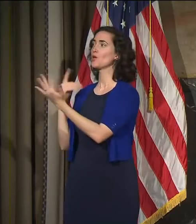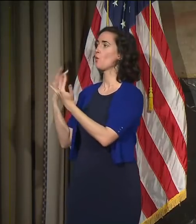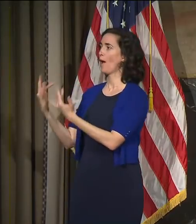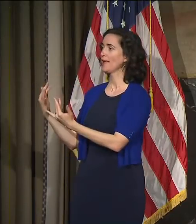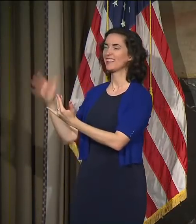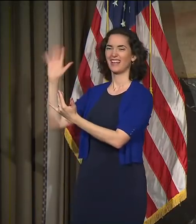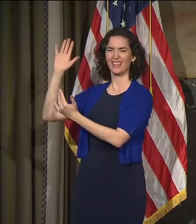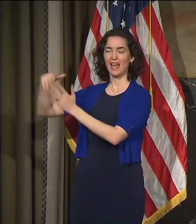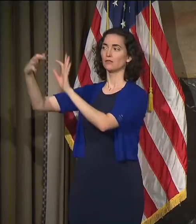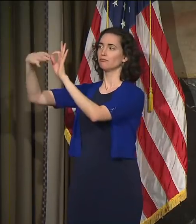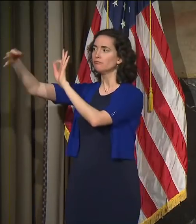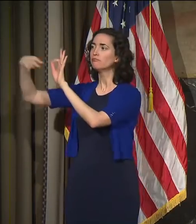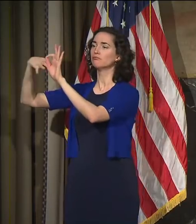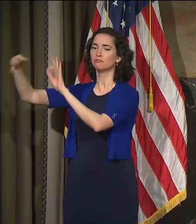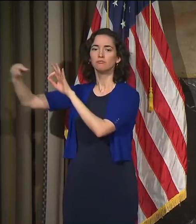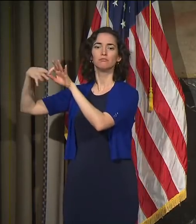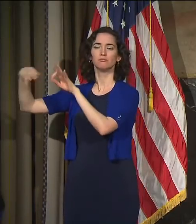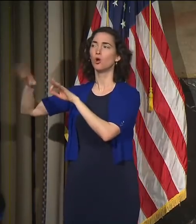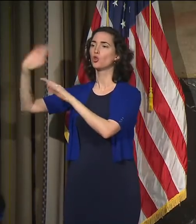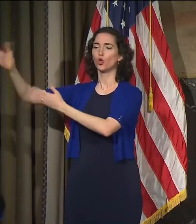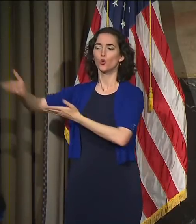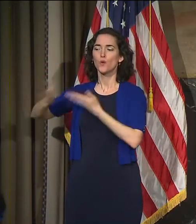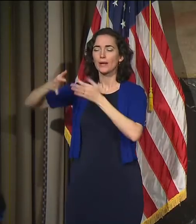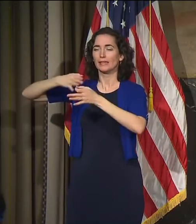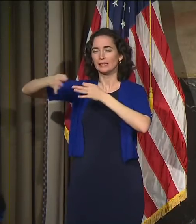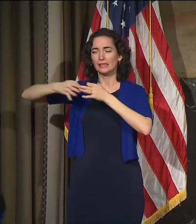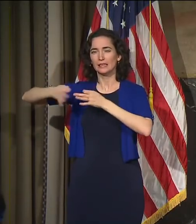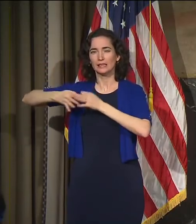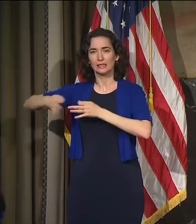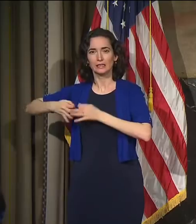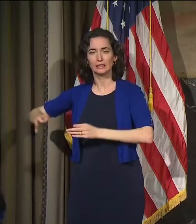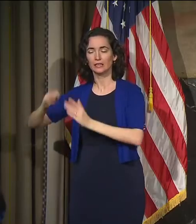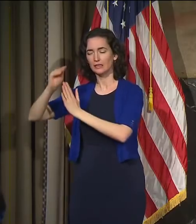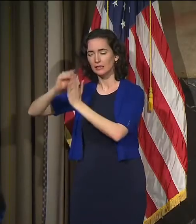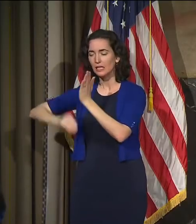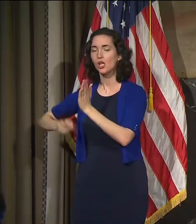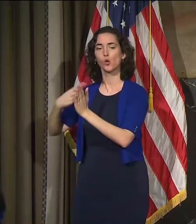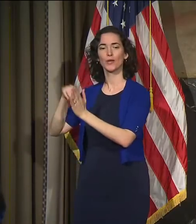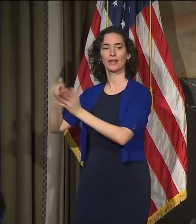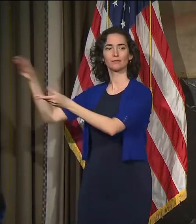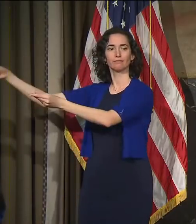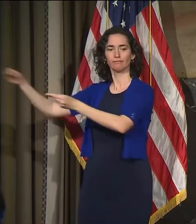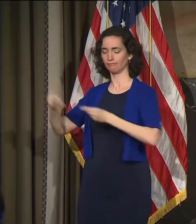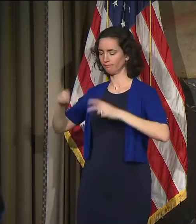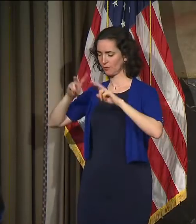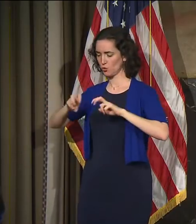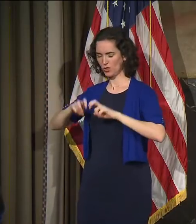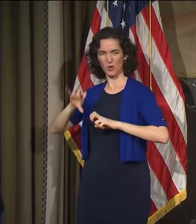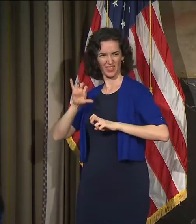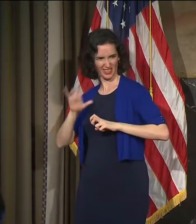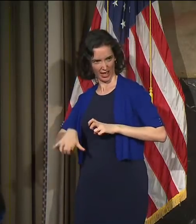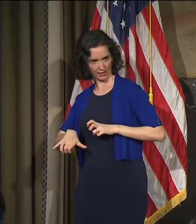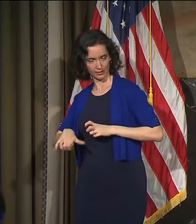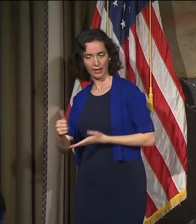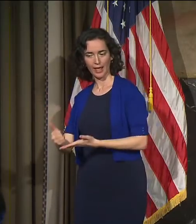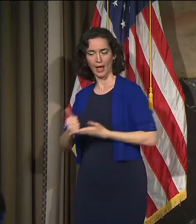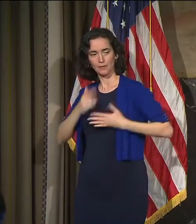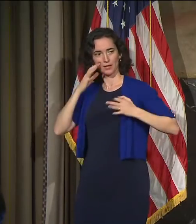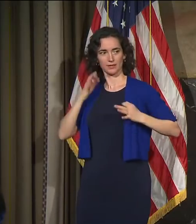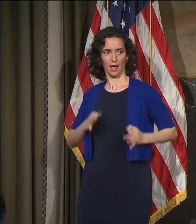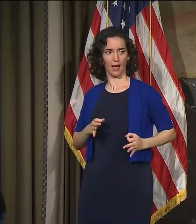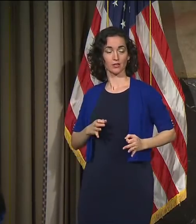spells out all the detail around their recommendations so that we can take that into consideration and so forth. So we really don't